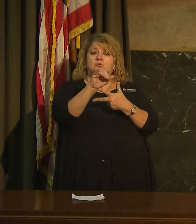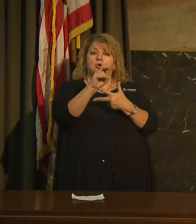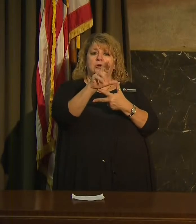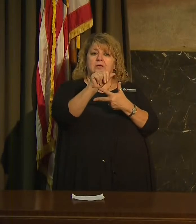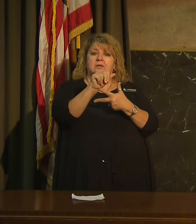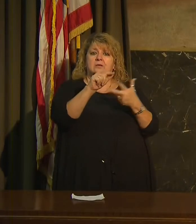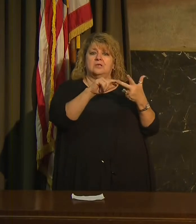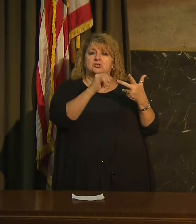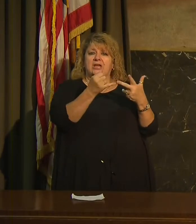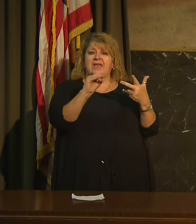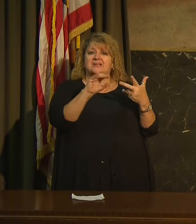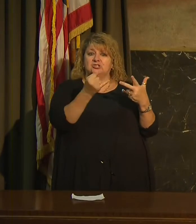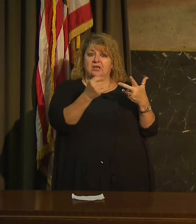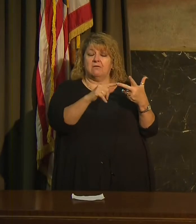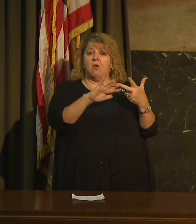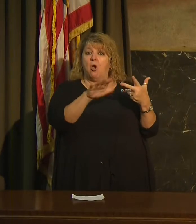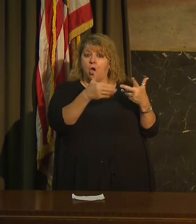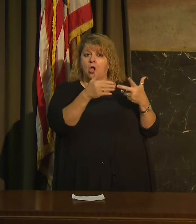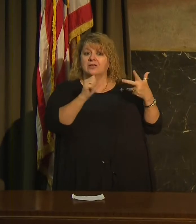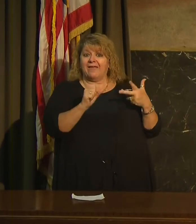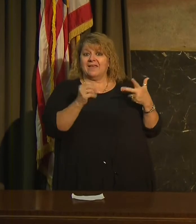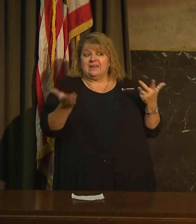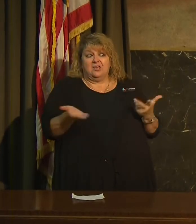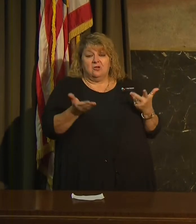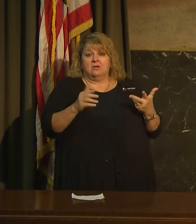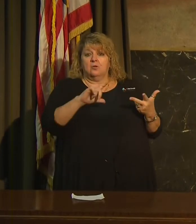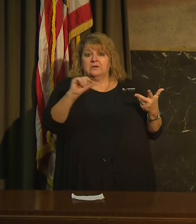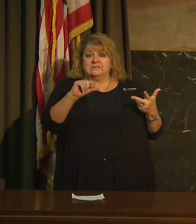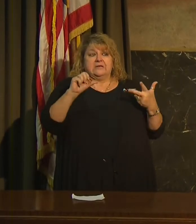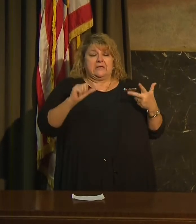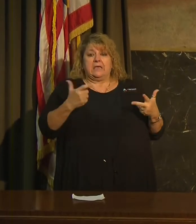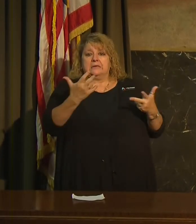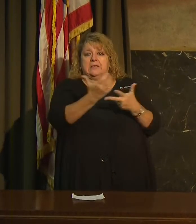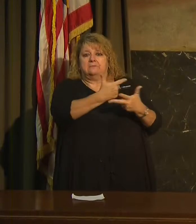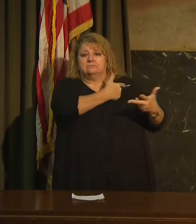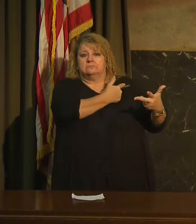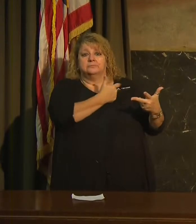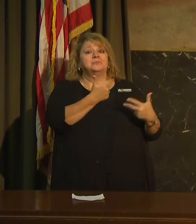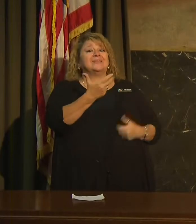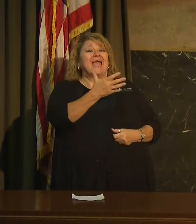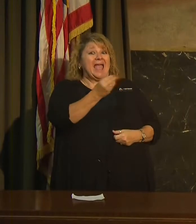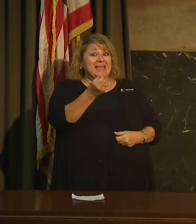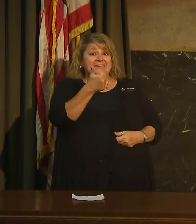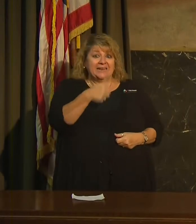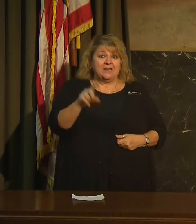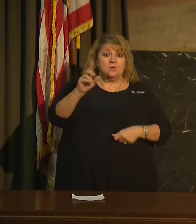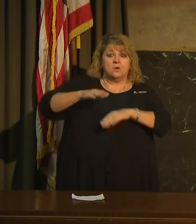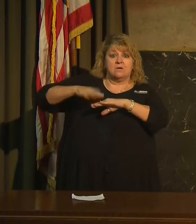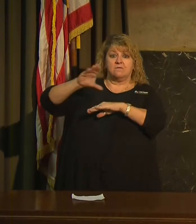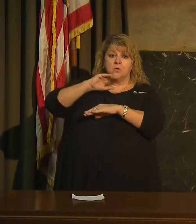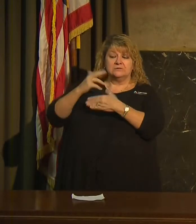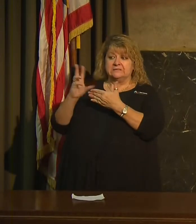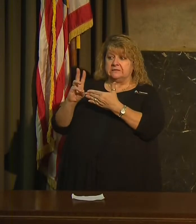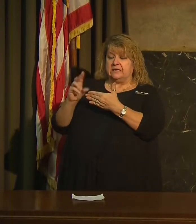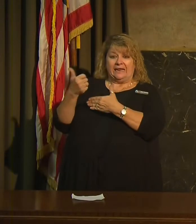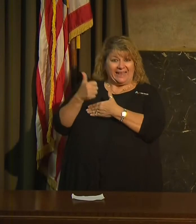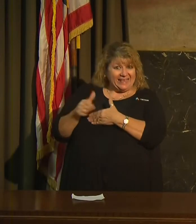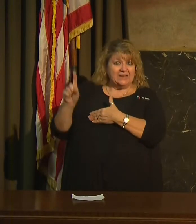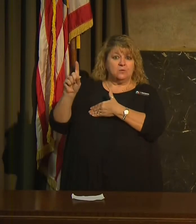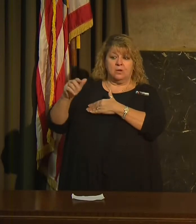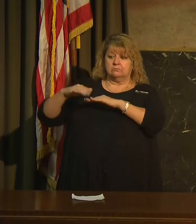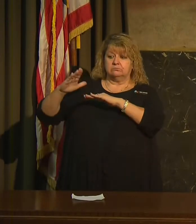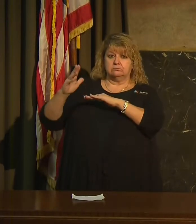available today in Louisiana. And again, anyone 16 and older is eligible to receive a